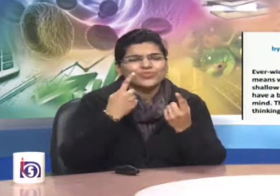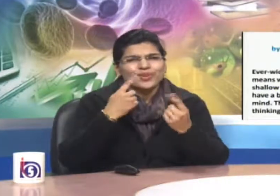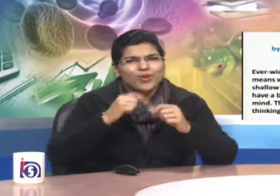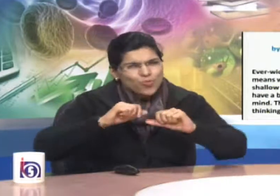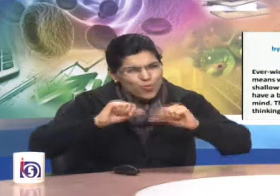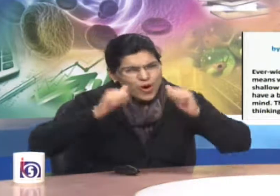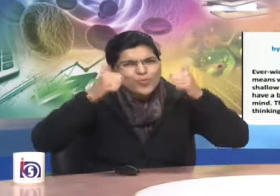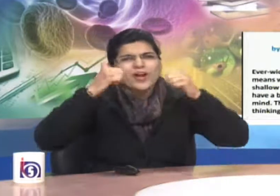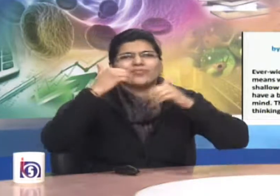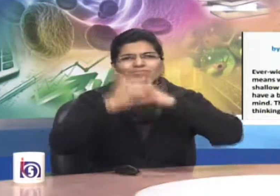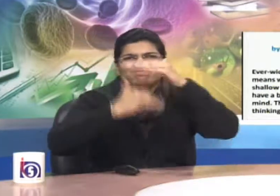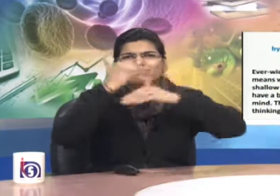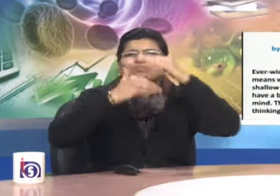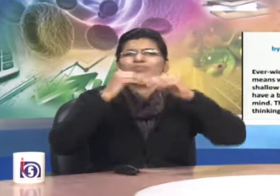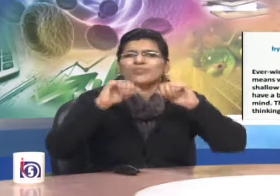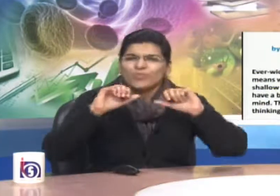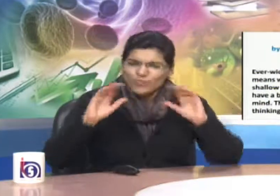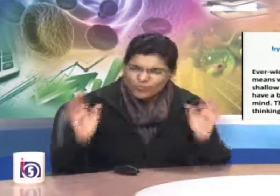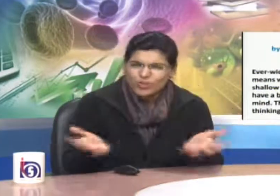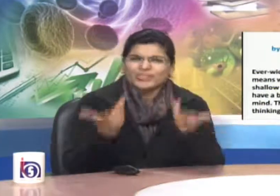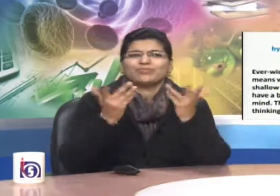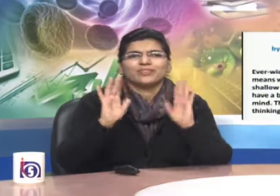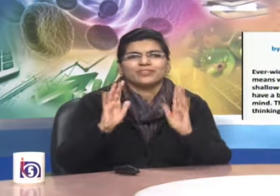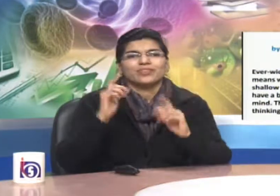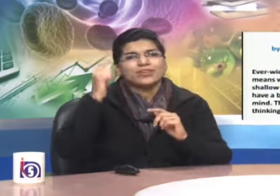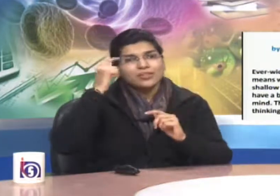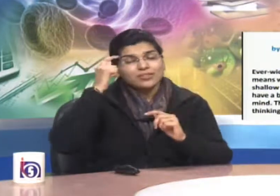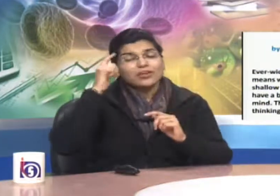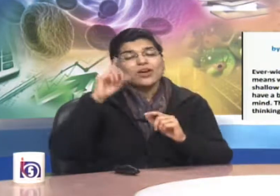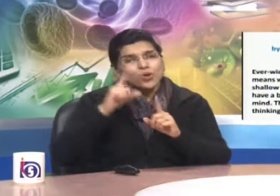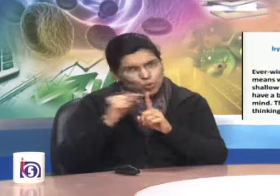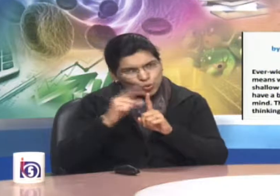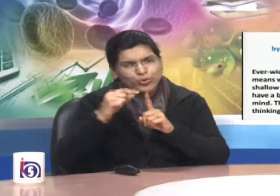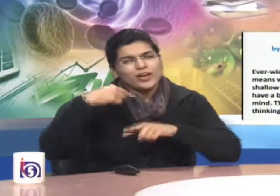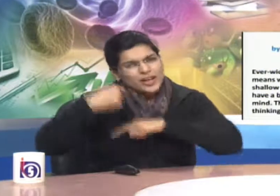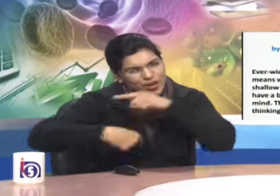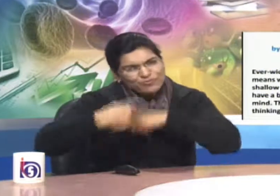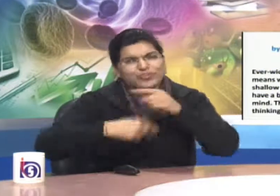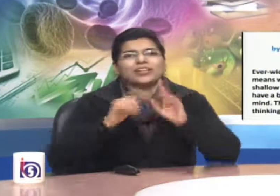other people day by day.